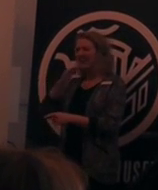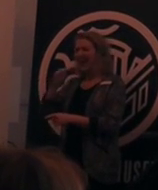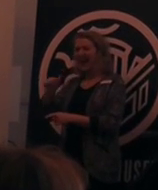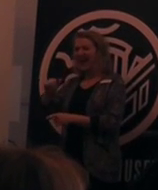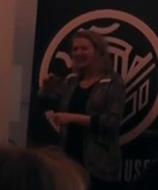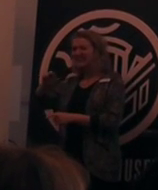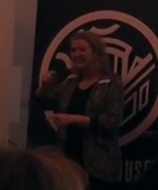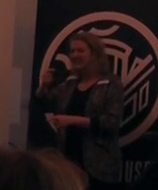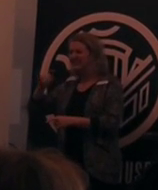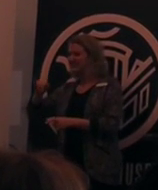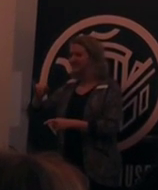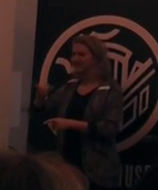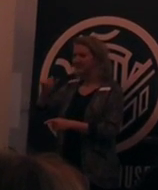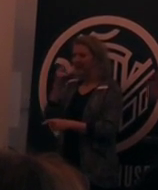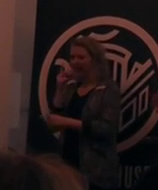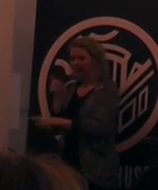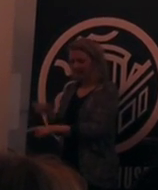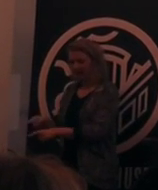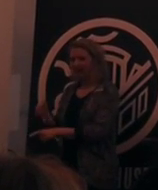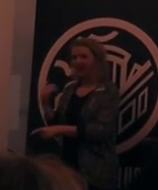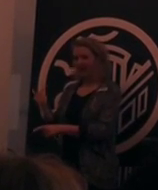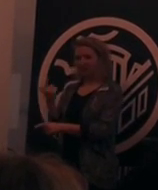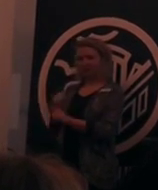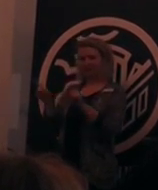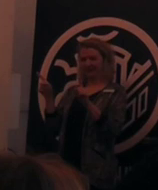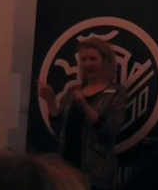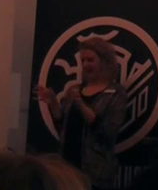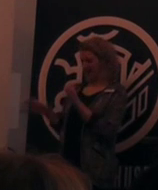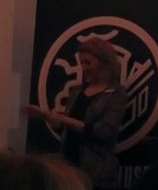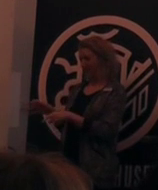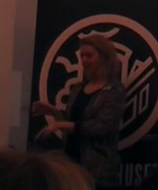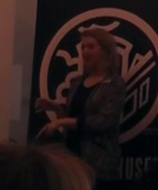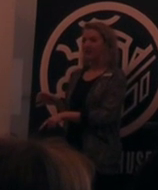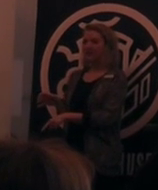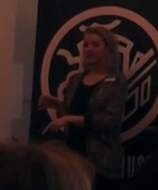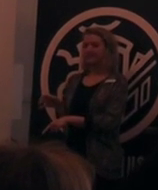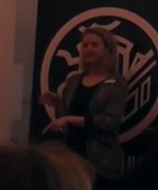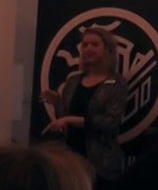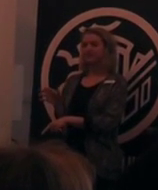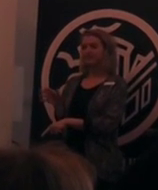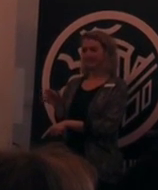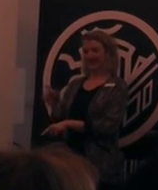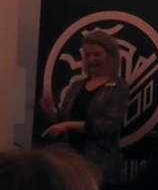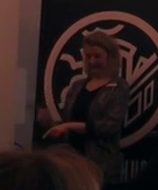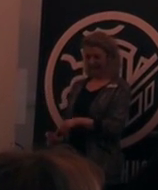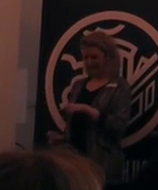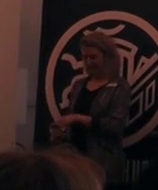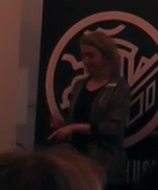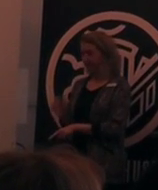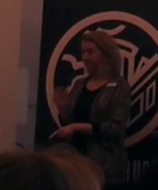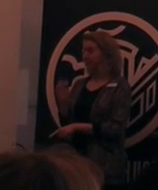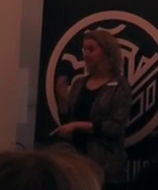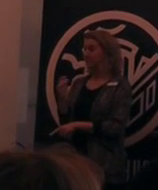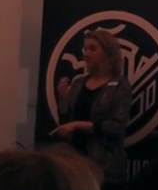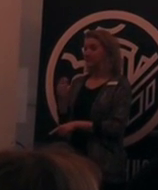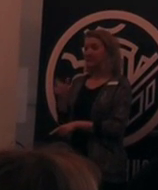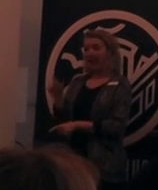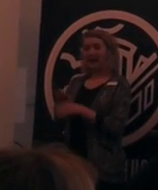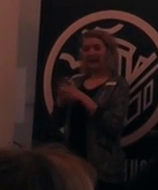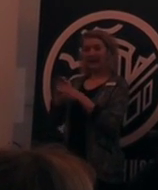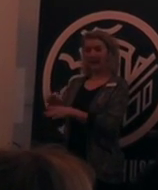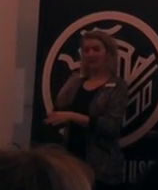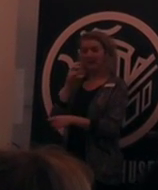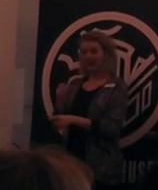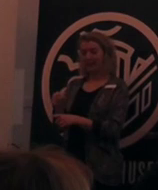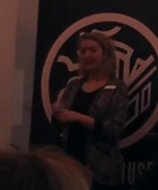organization, the national one, and then there's chapters, the predominant one in Italy. And he runs that,